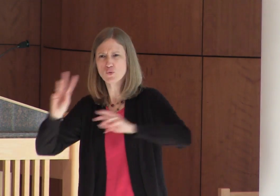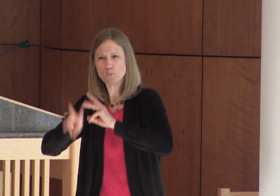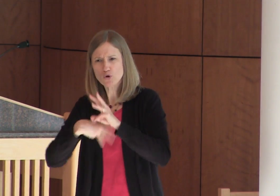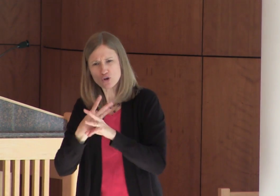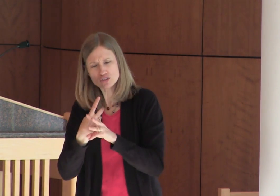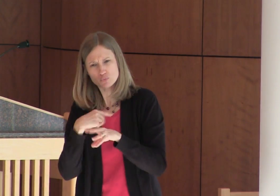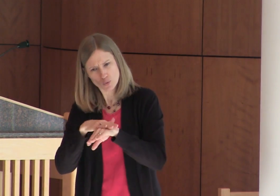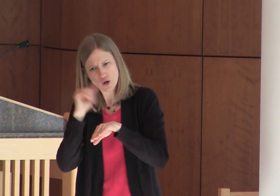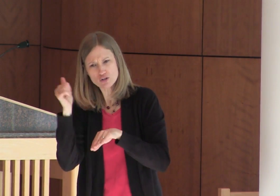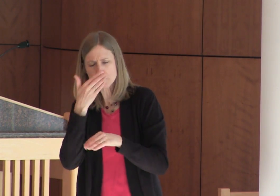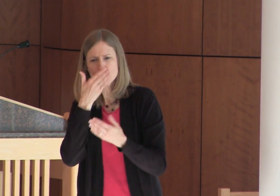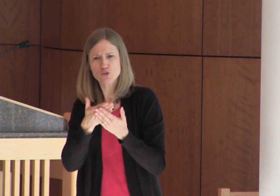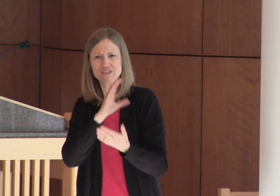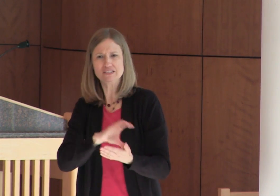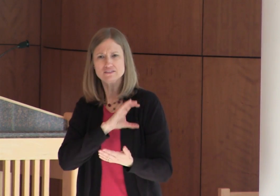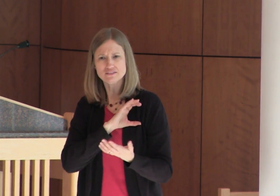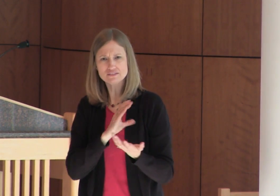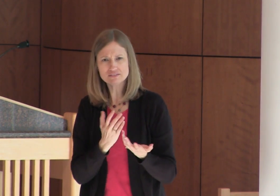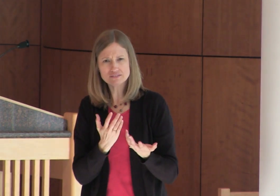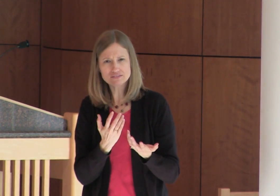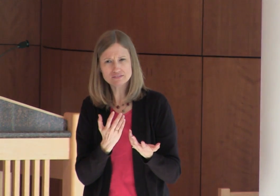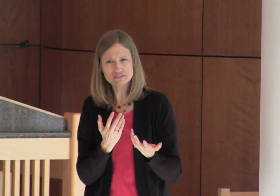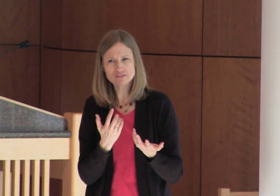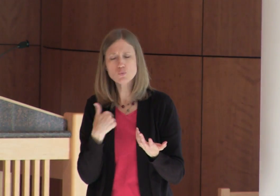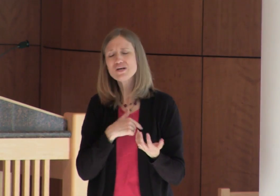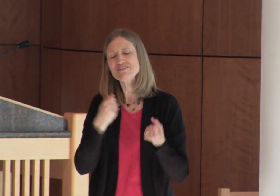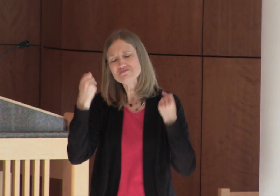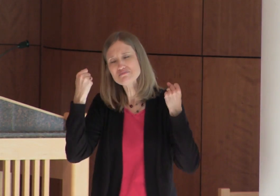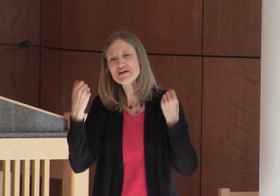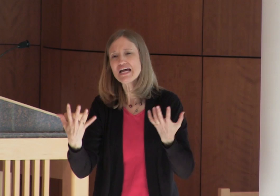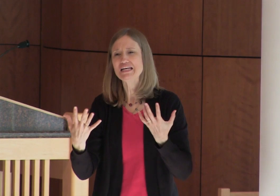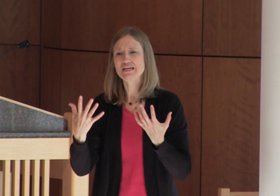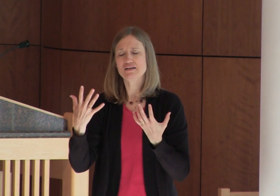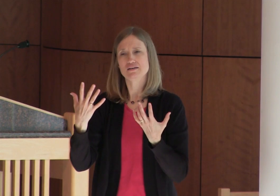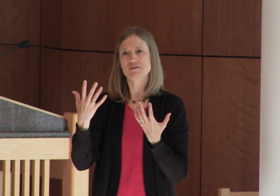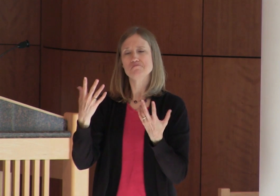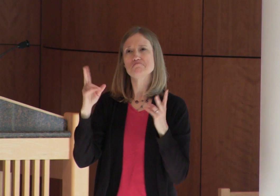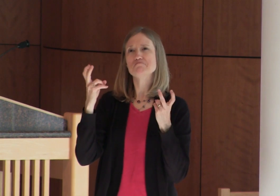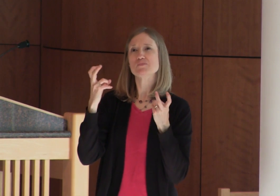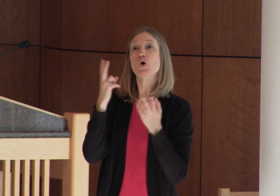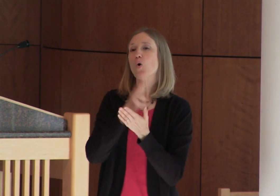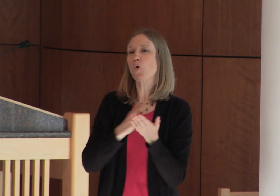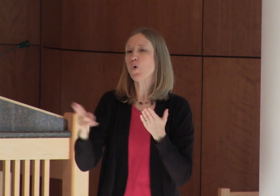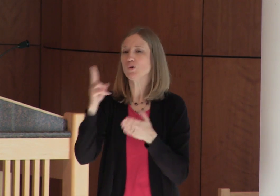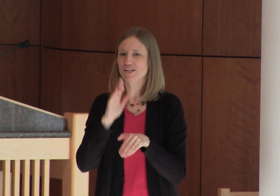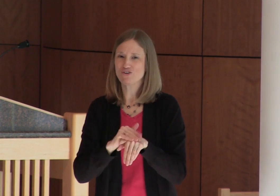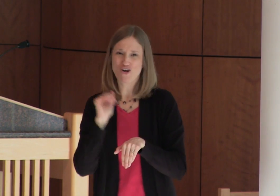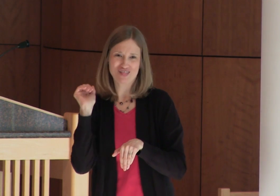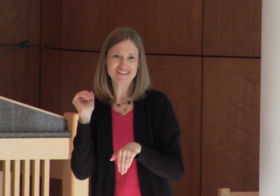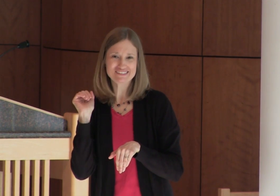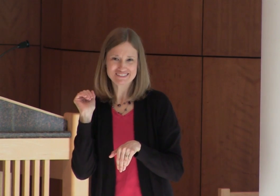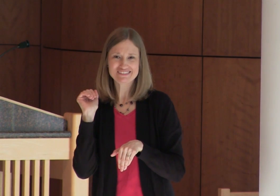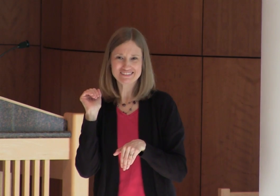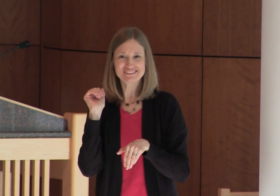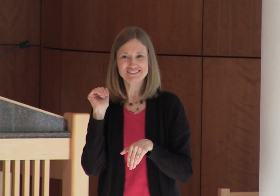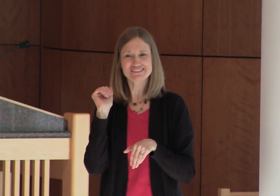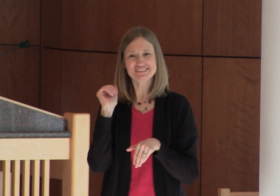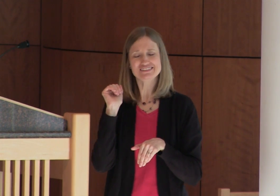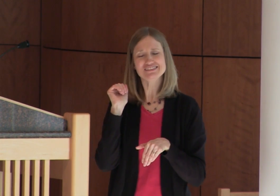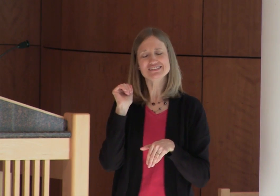our focus as well. I mean, we have many holy callings in our lives. And I know that our work together here at